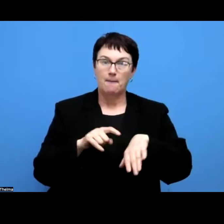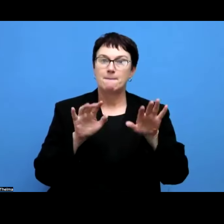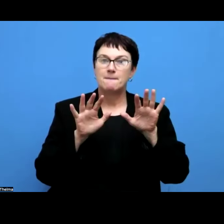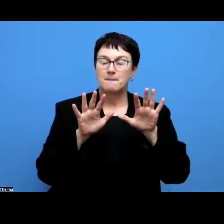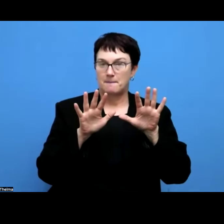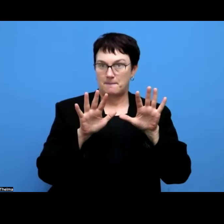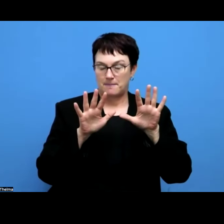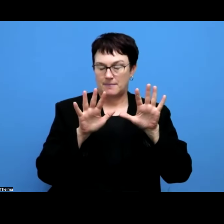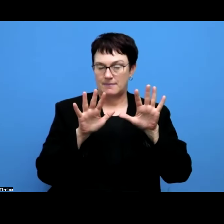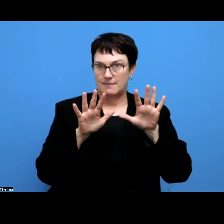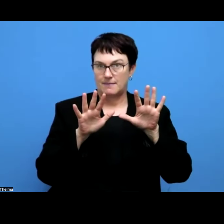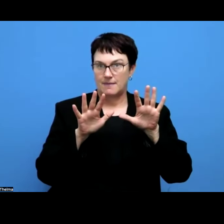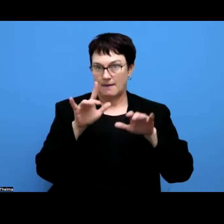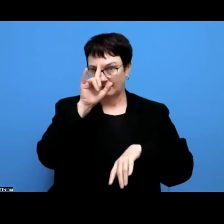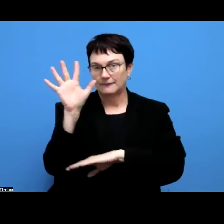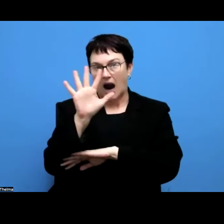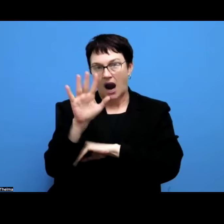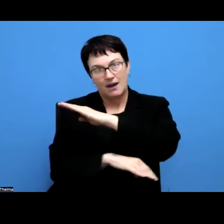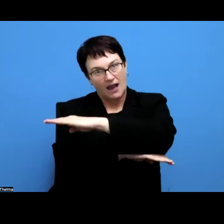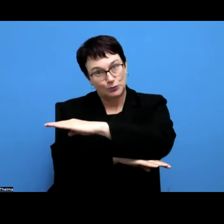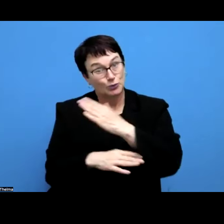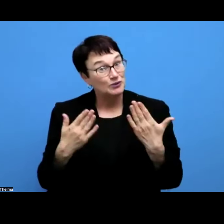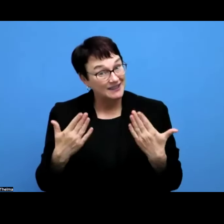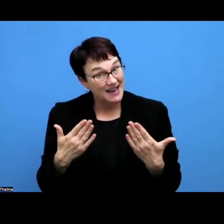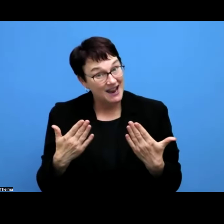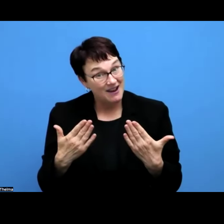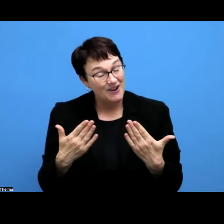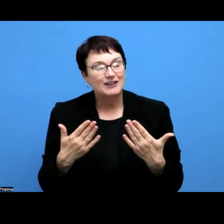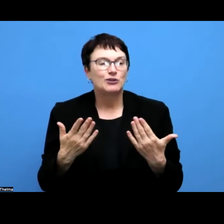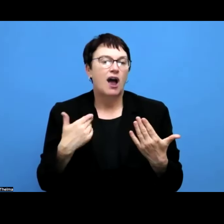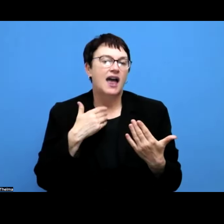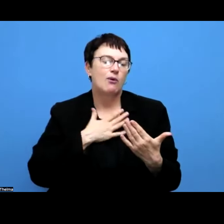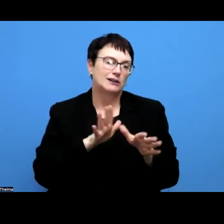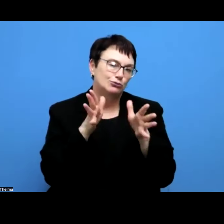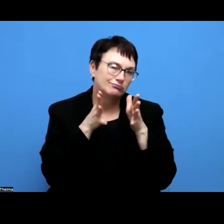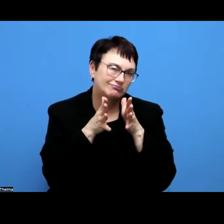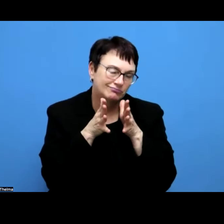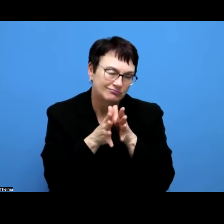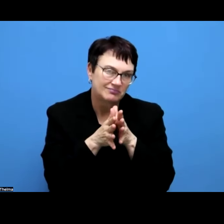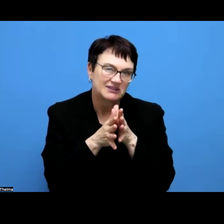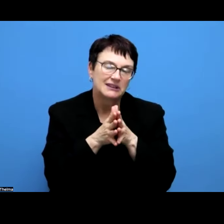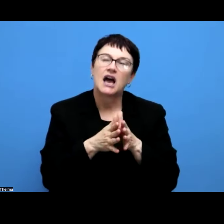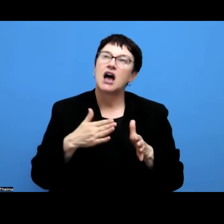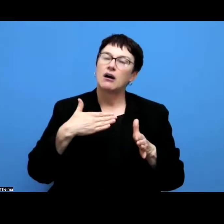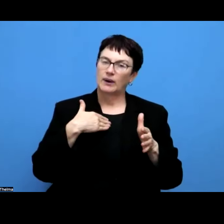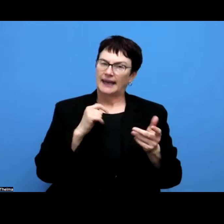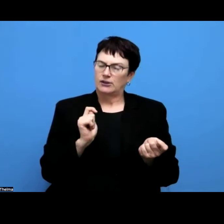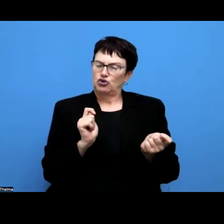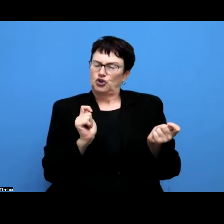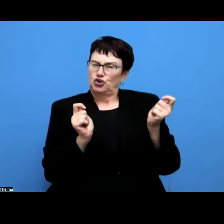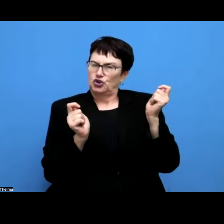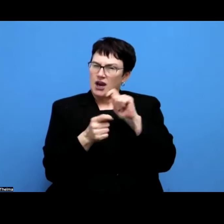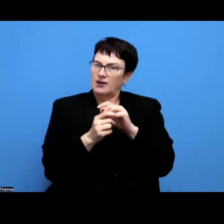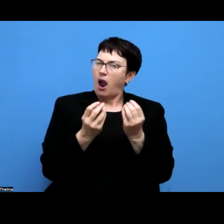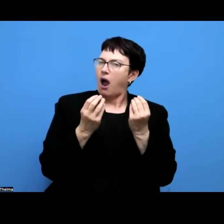And colleagues and partners, I'm honored to speak about the journey of Kenya towards universal health coverage.